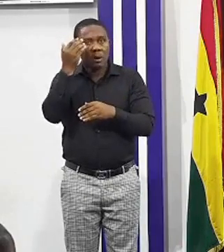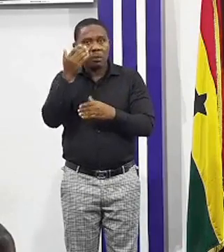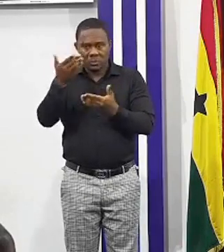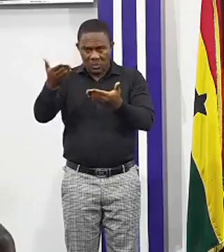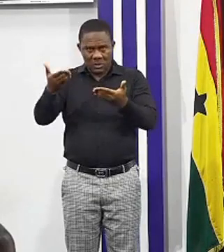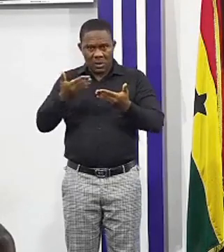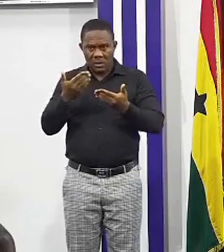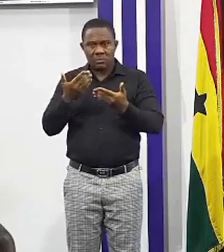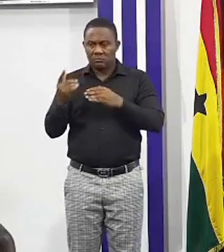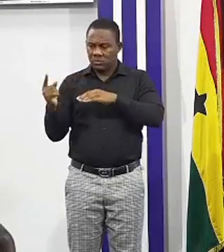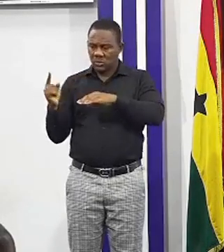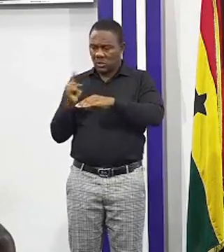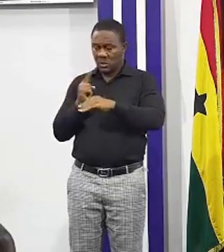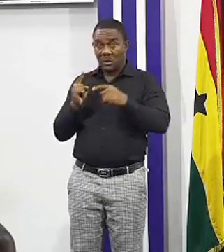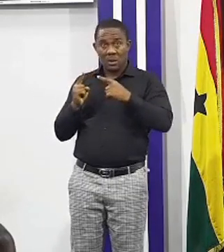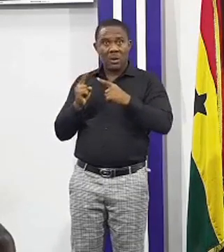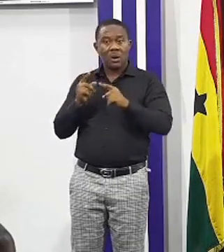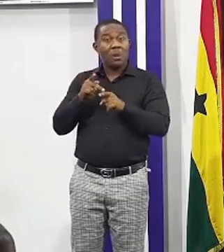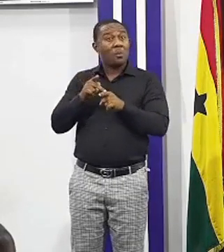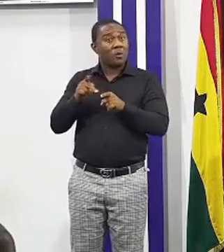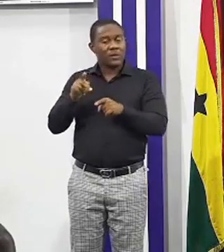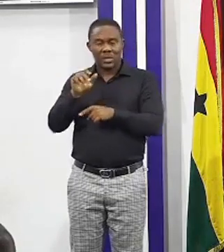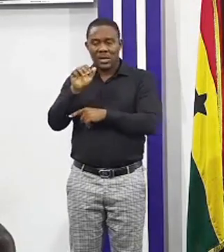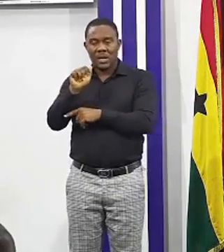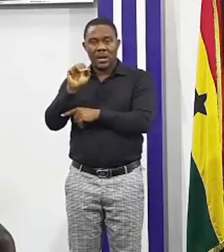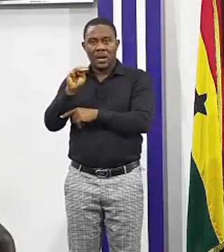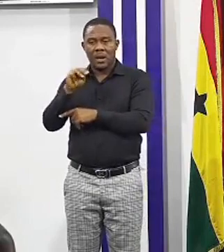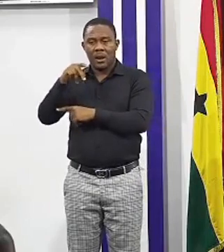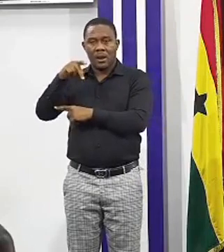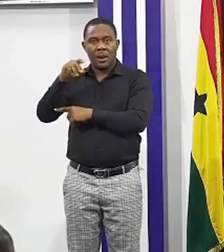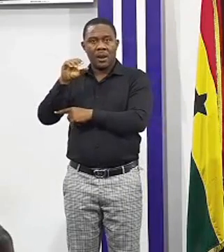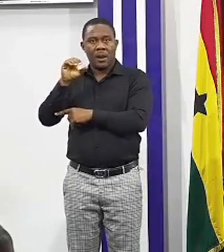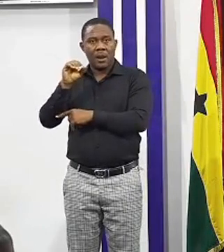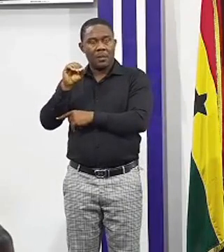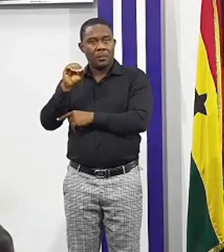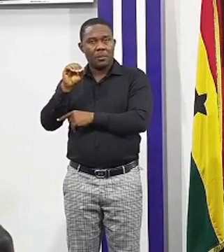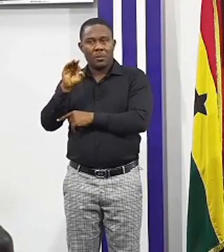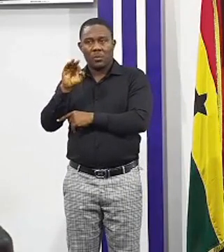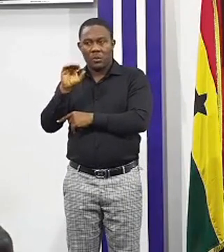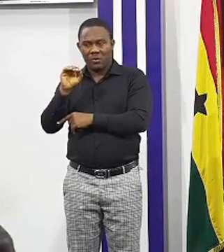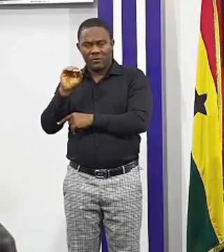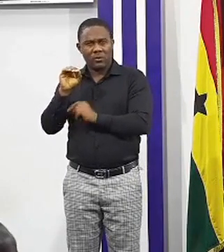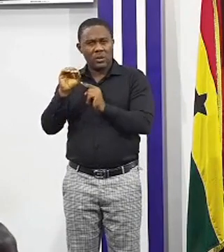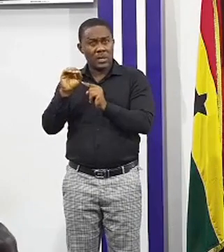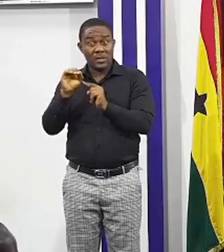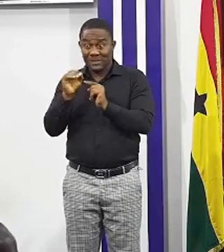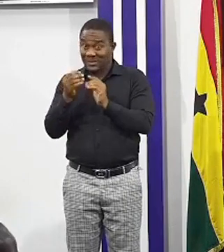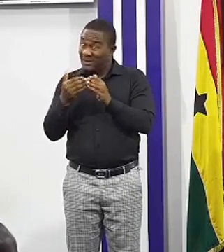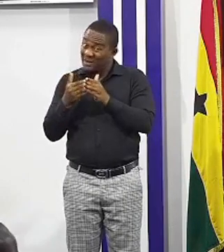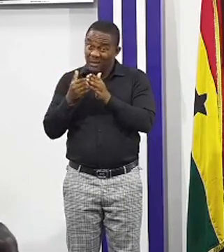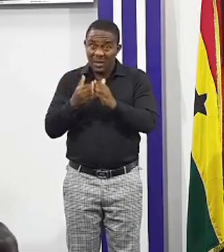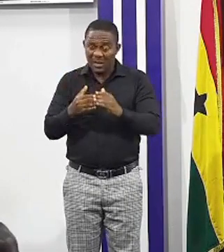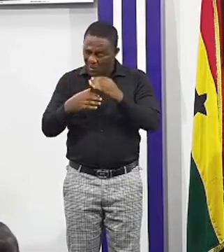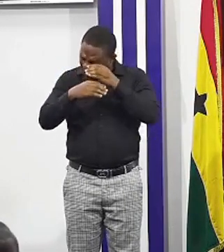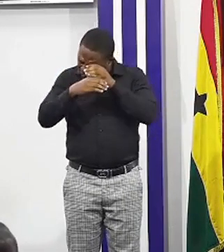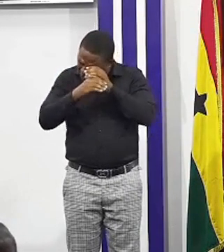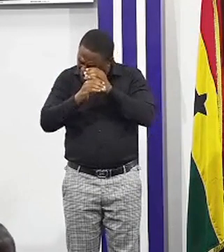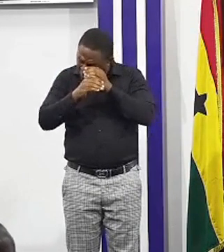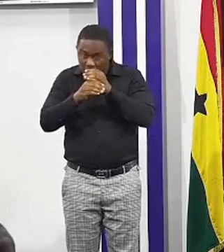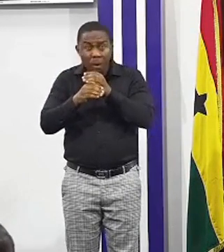who is the head of virology at Nugu. And they are also leading the entire